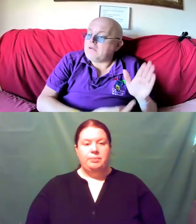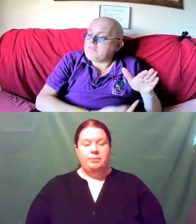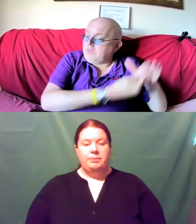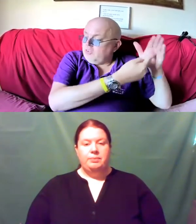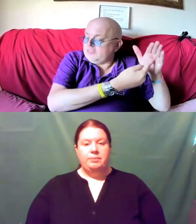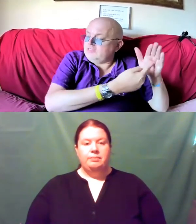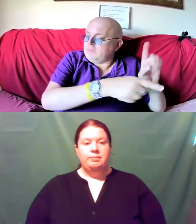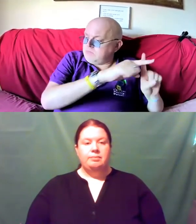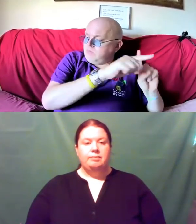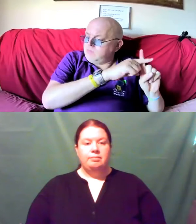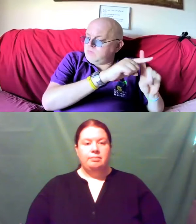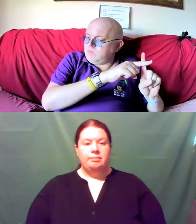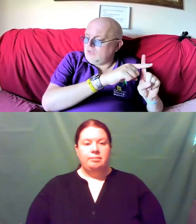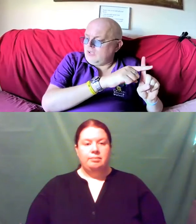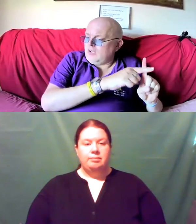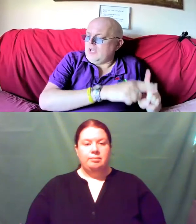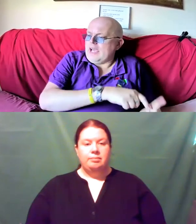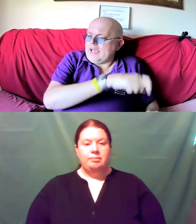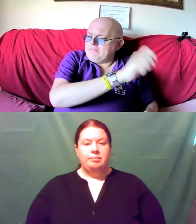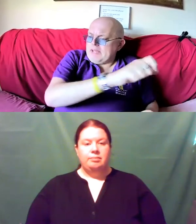are marginalized by church communities.